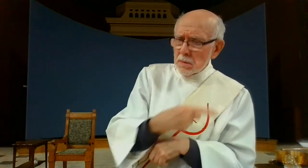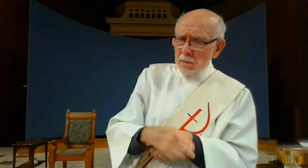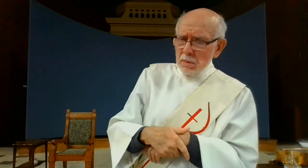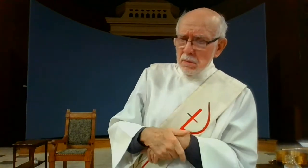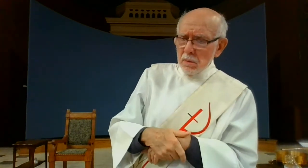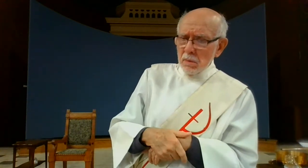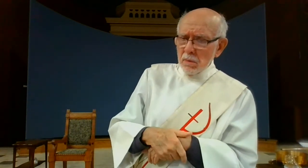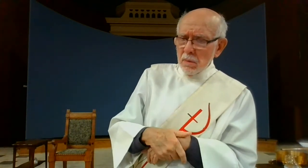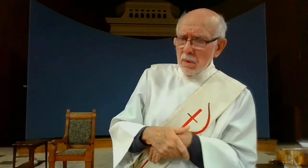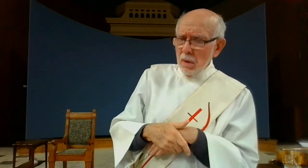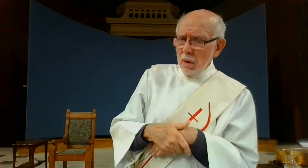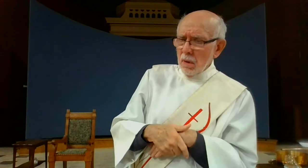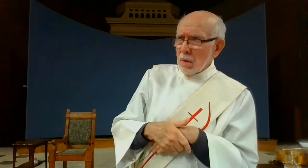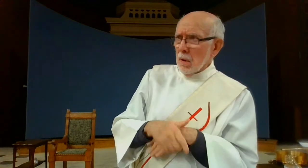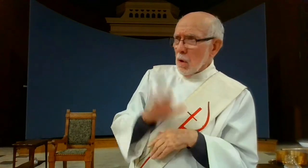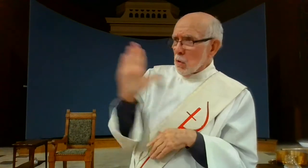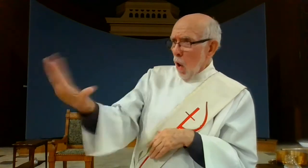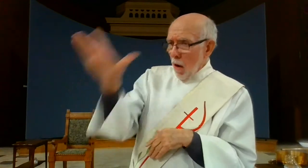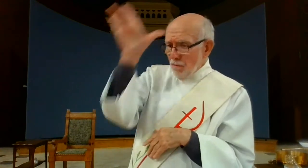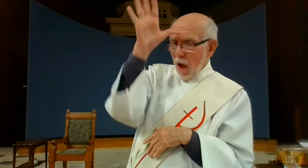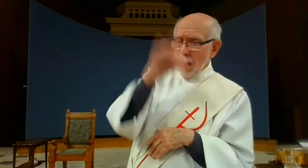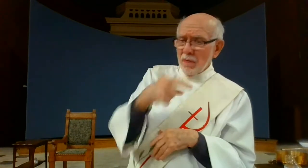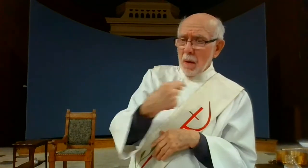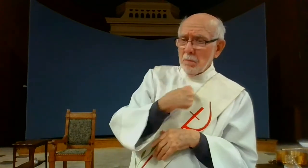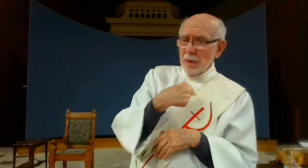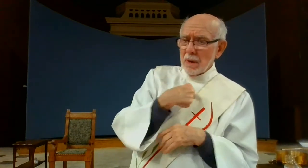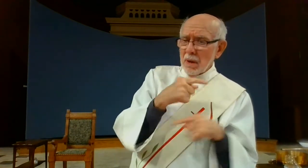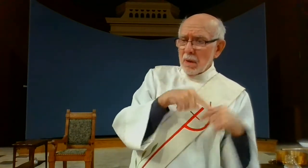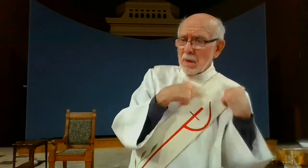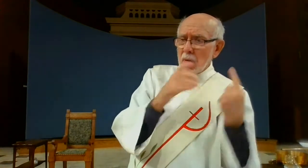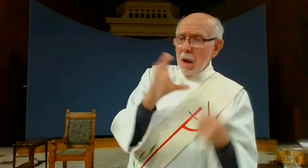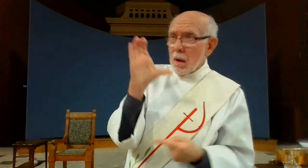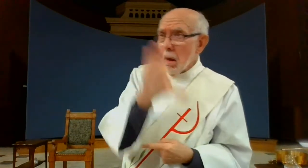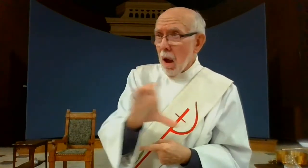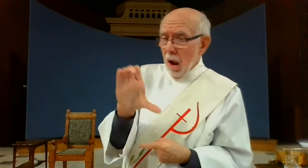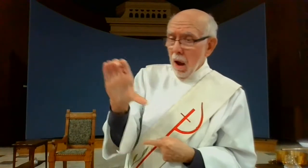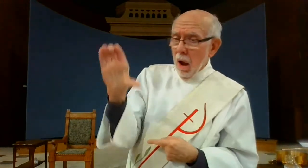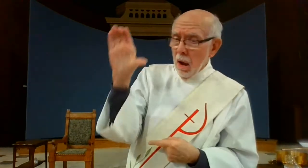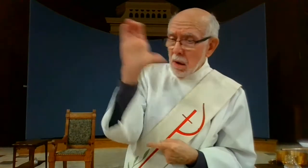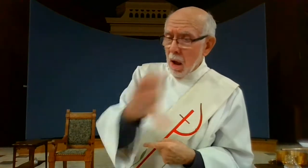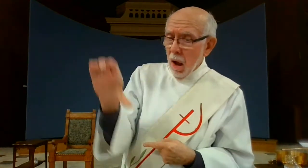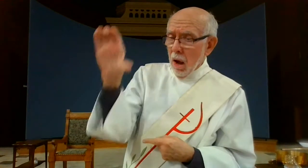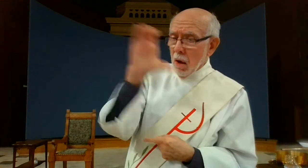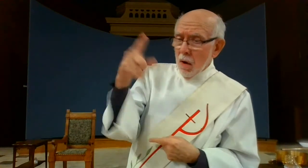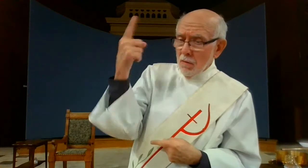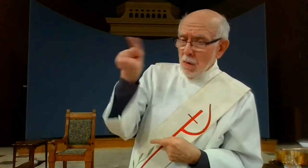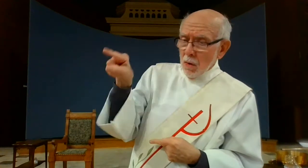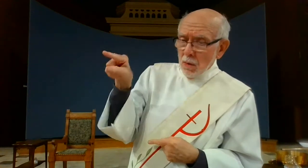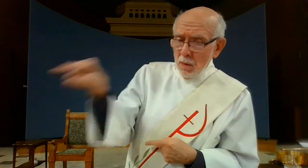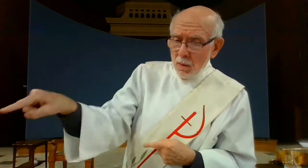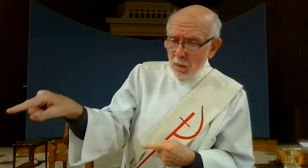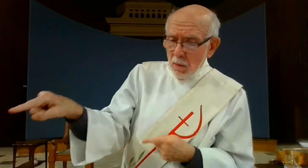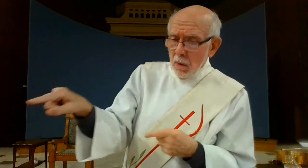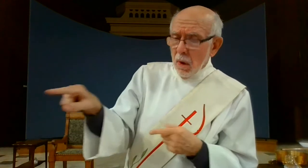us? Your father and I have been looking for you with great anxiety.